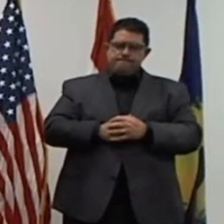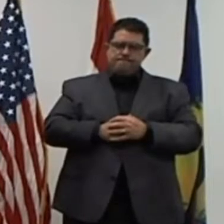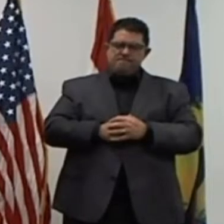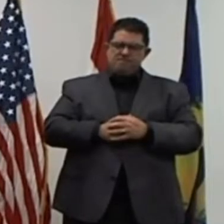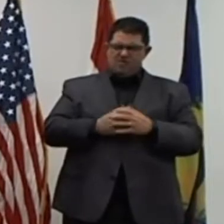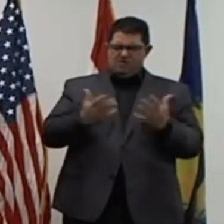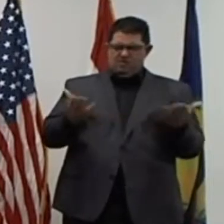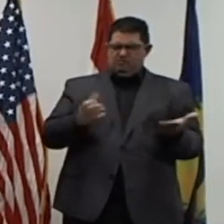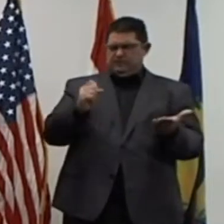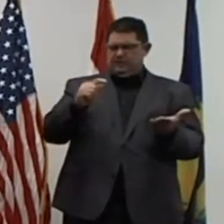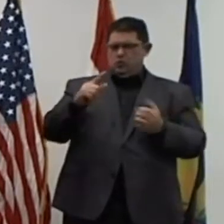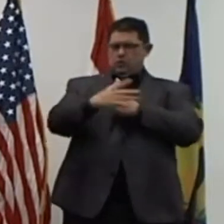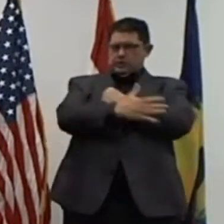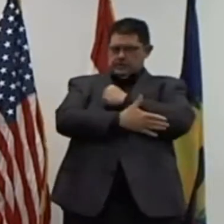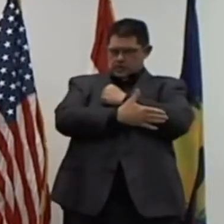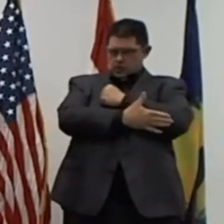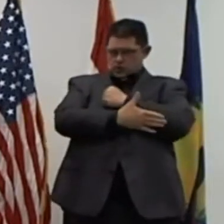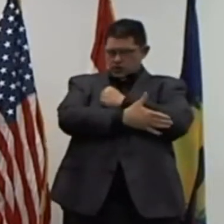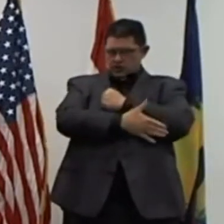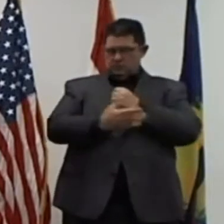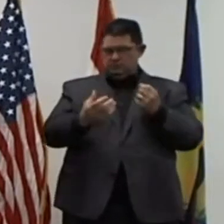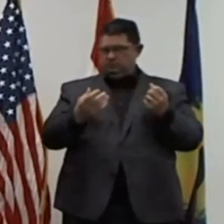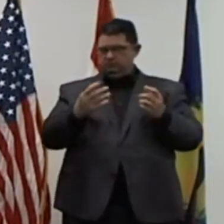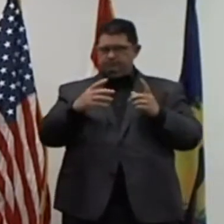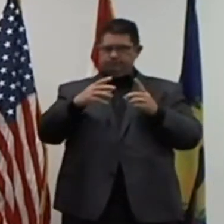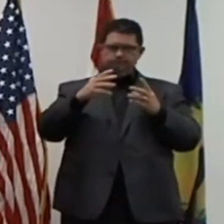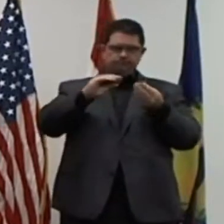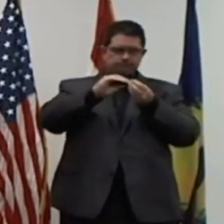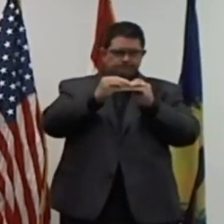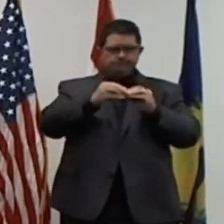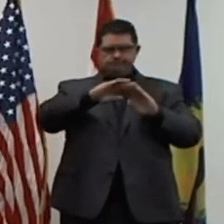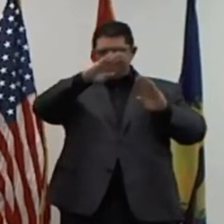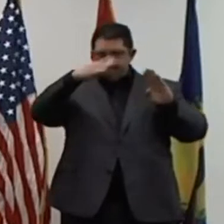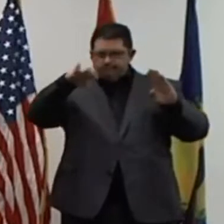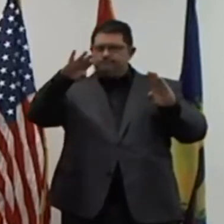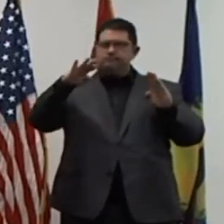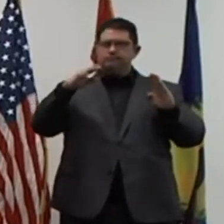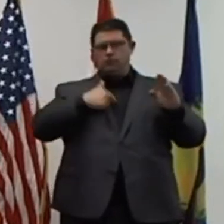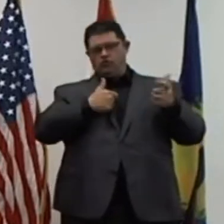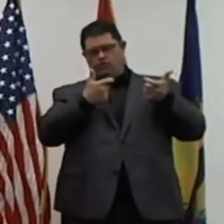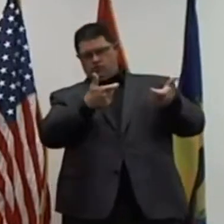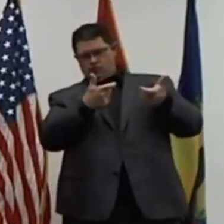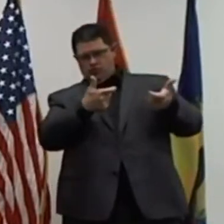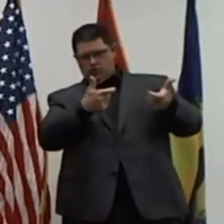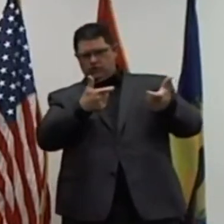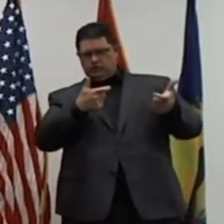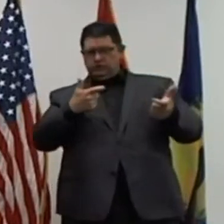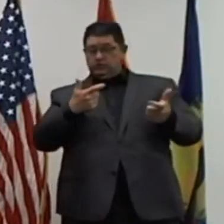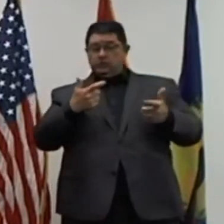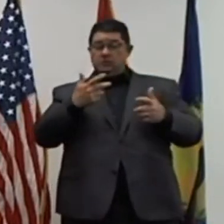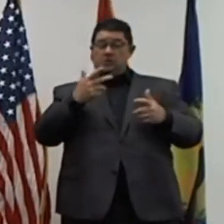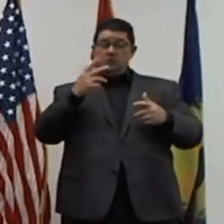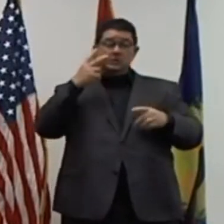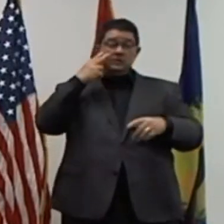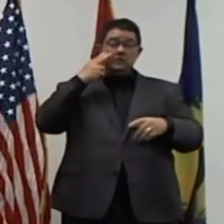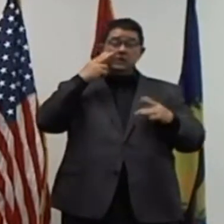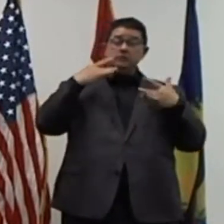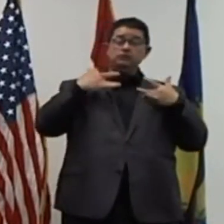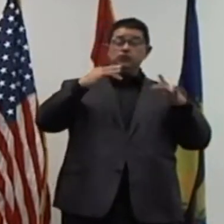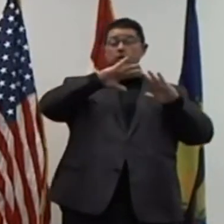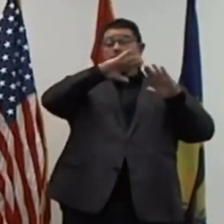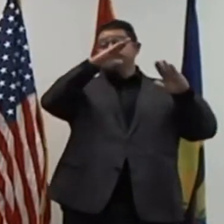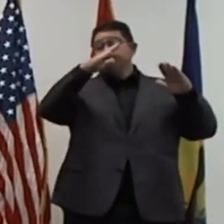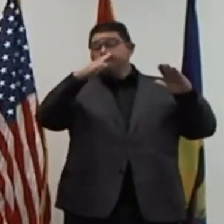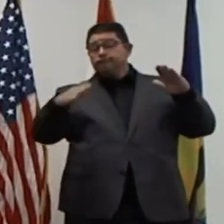in St. Louis County. We don't yet see any reason or any trend that we could slow our pace of gradual reopening, and